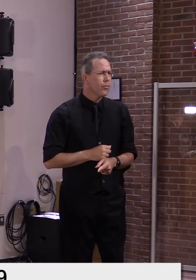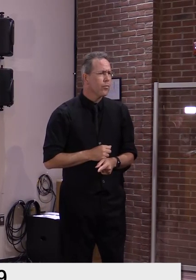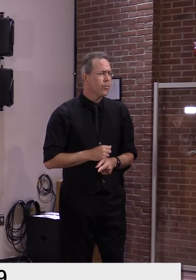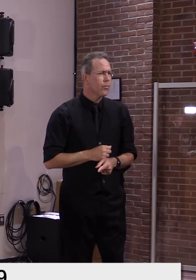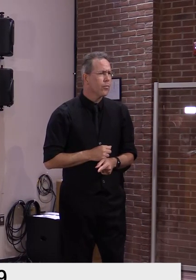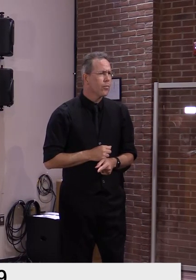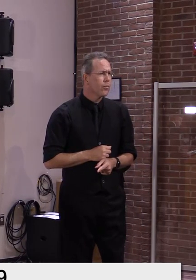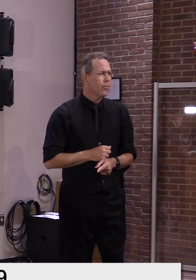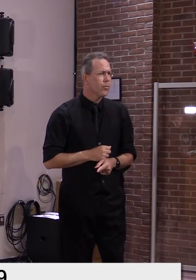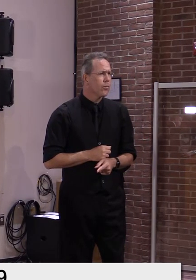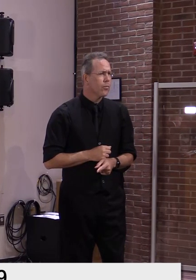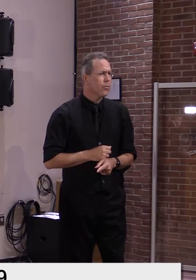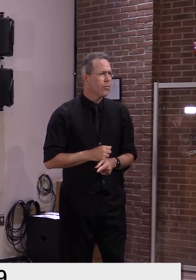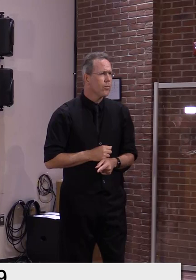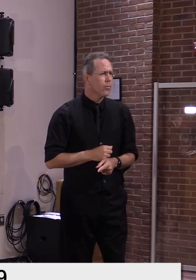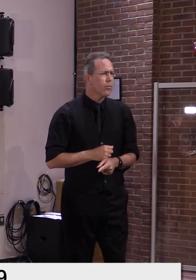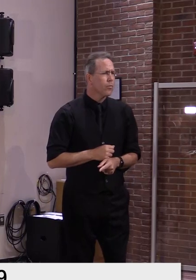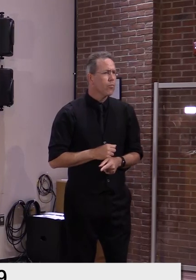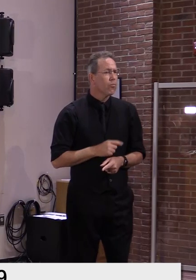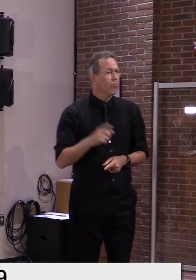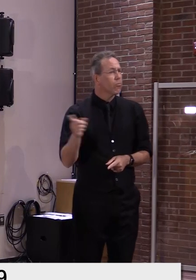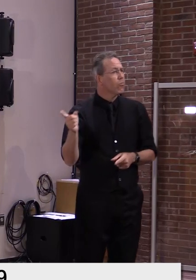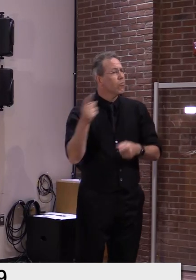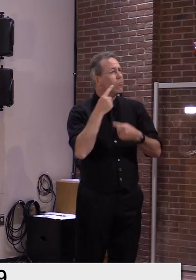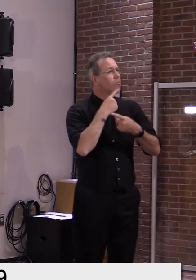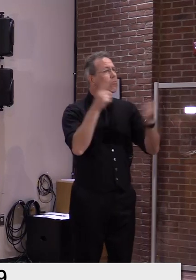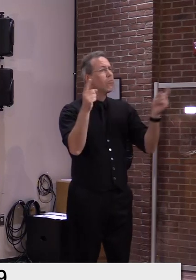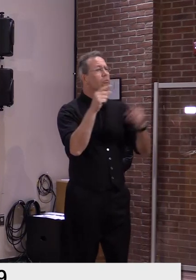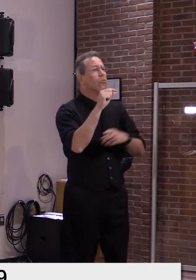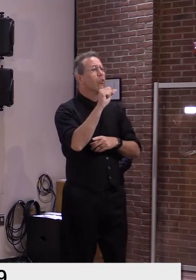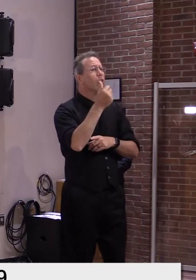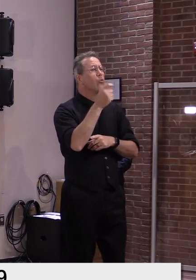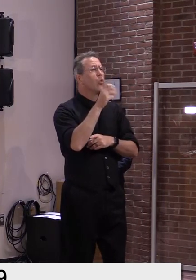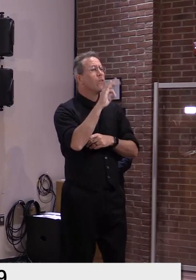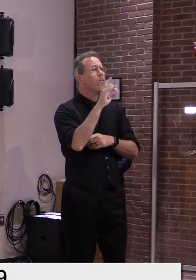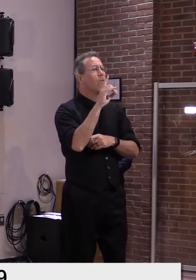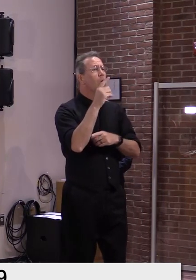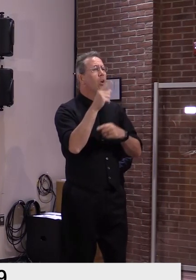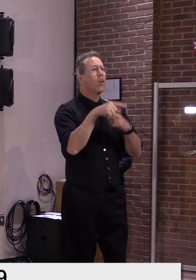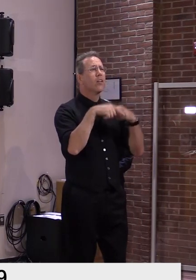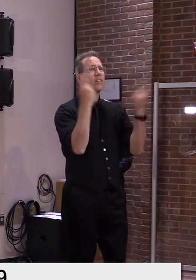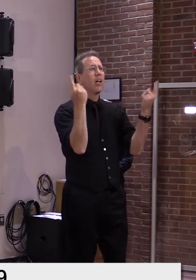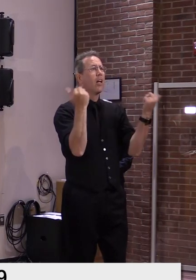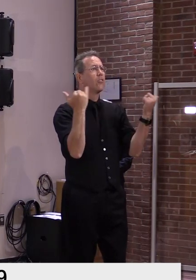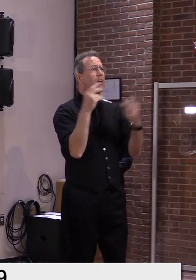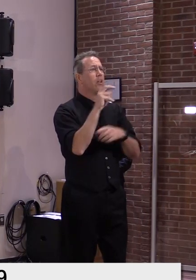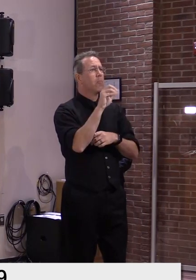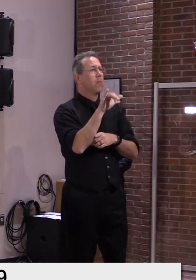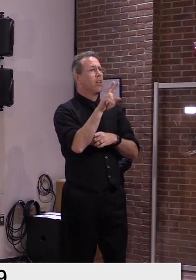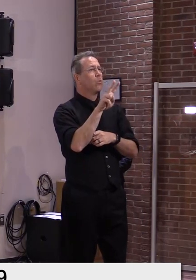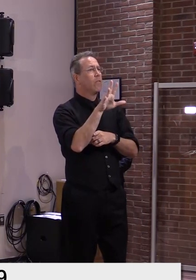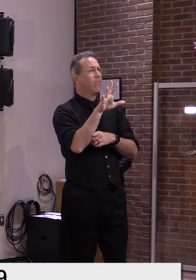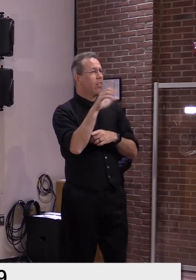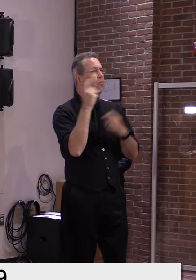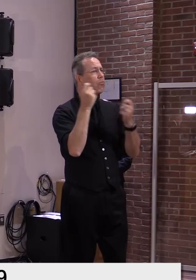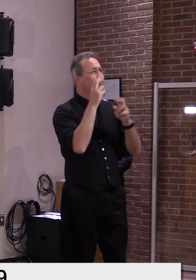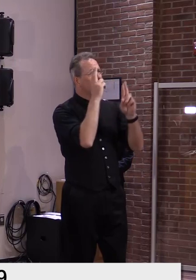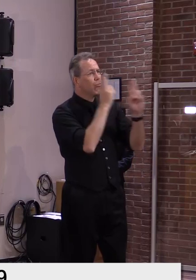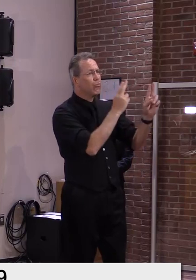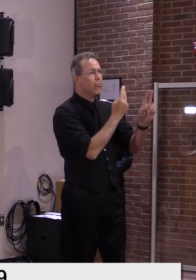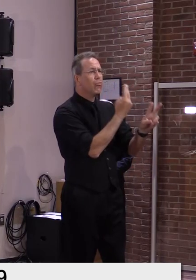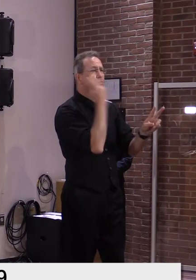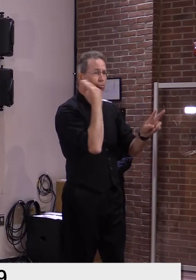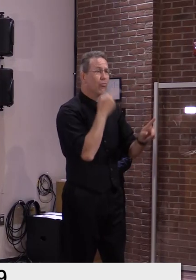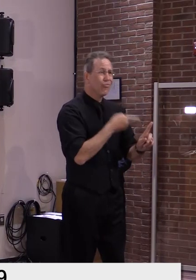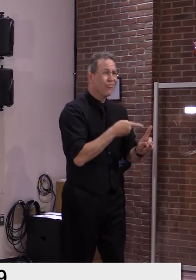and acknowledging issues around systemic racism, what are you planning on doing in the next year